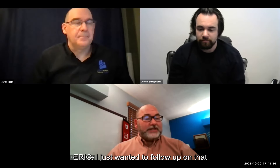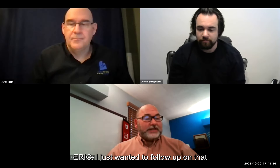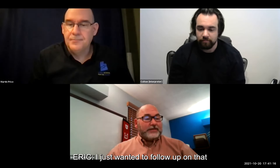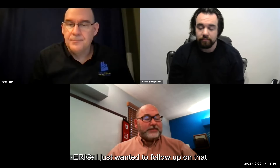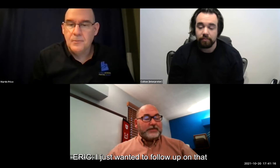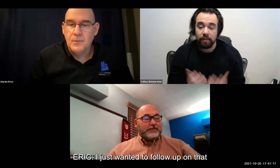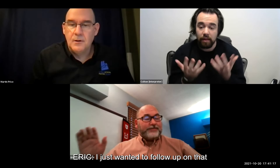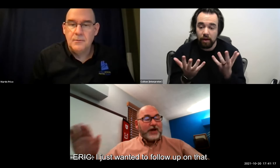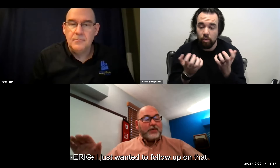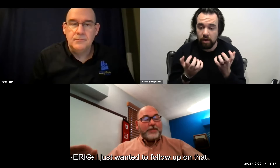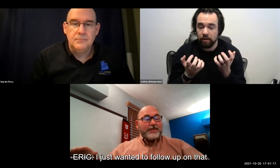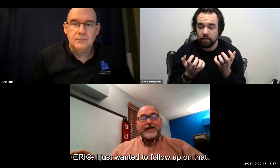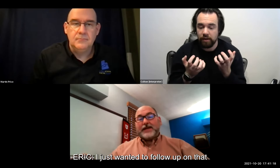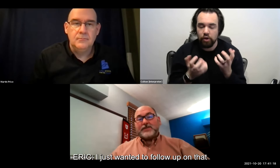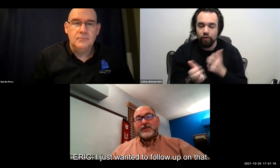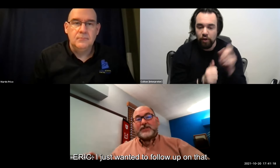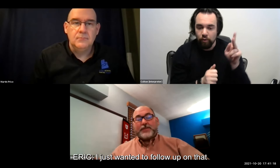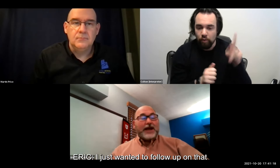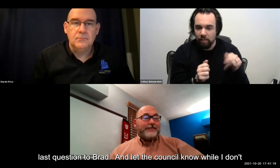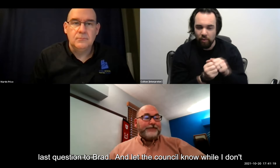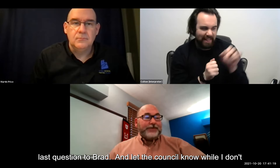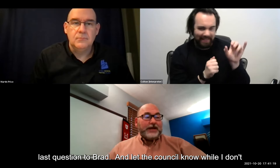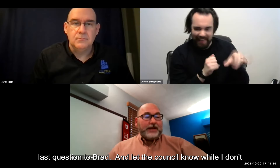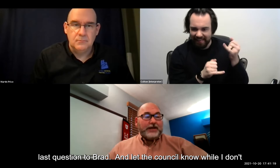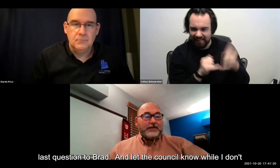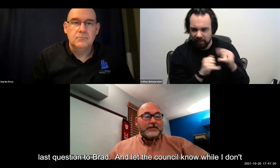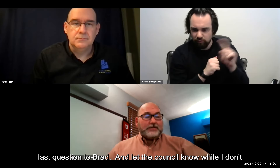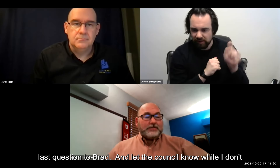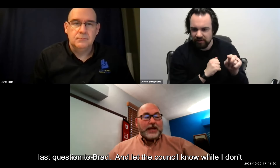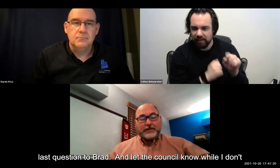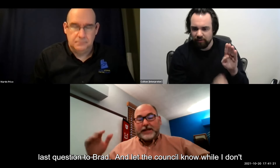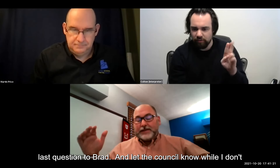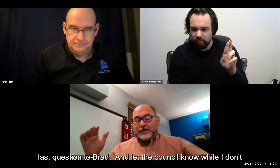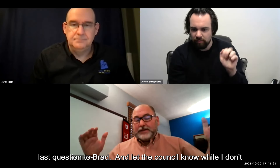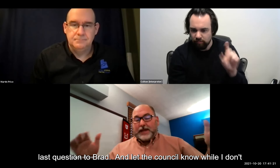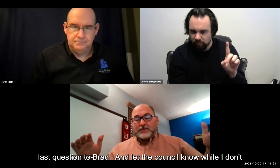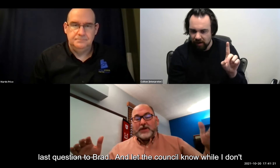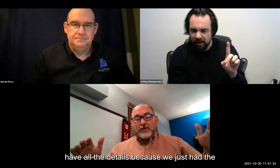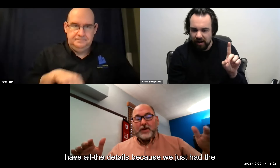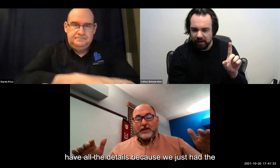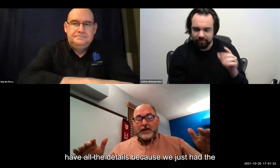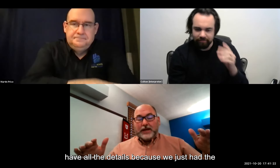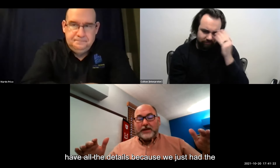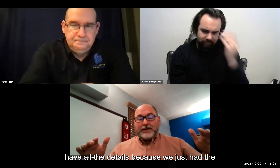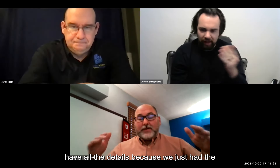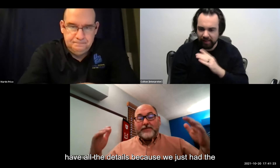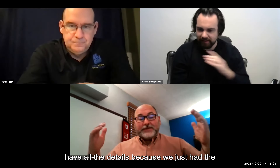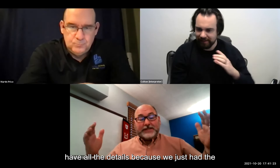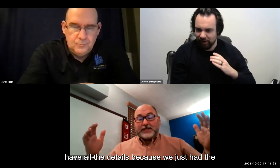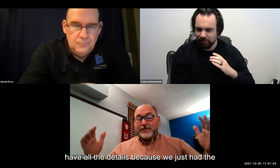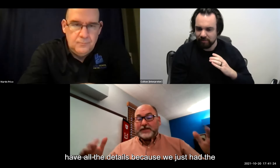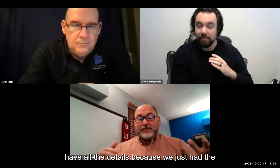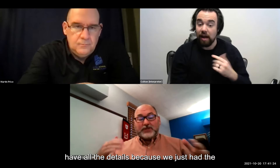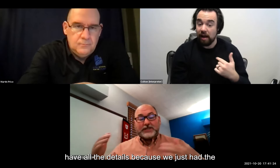Just wanted to follow up on that last question to Brad and let the council know, while I don't have all